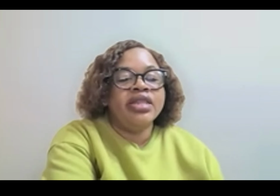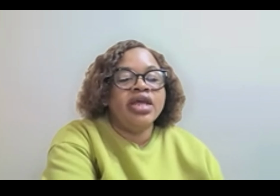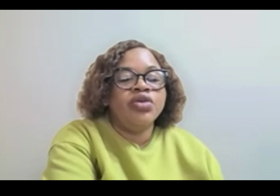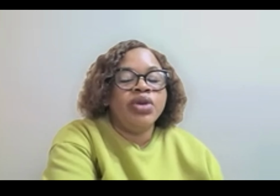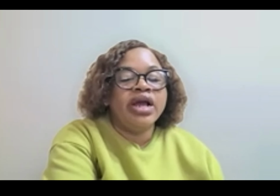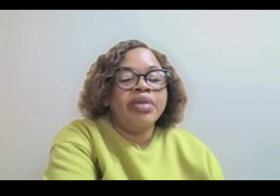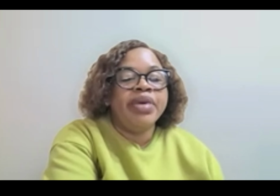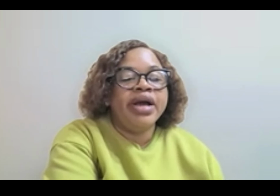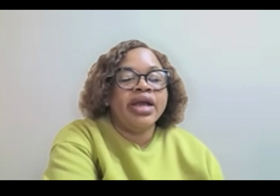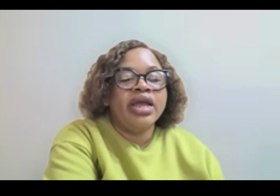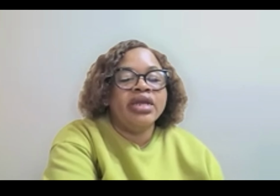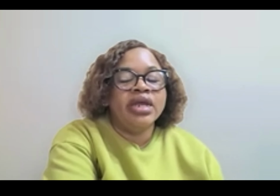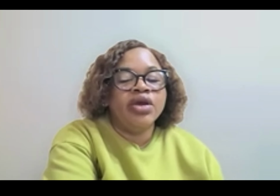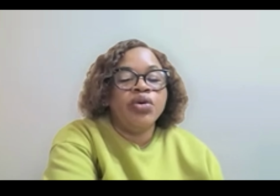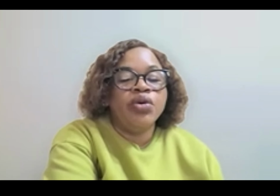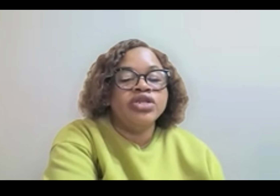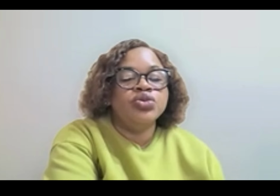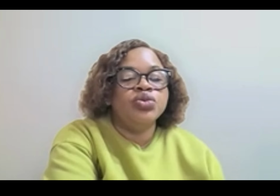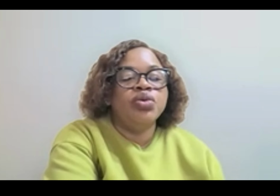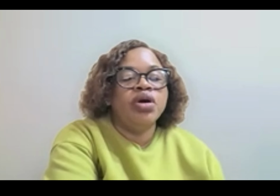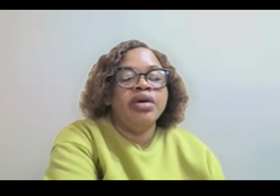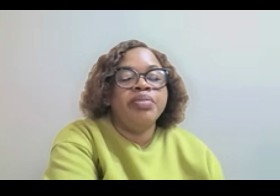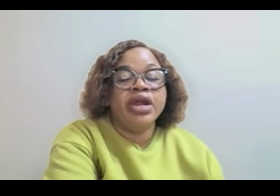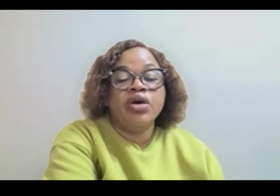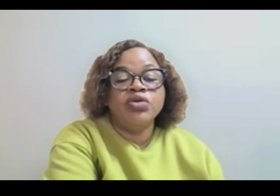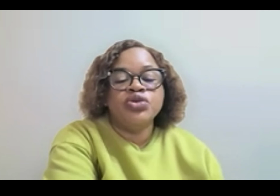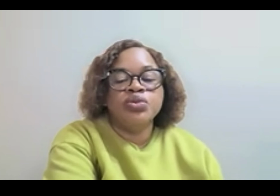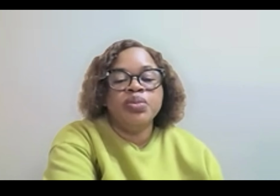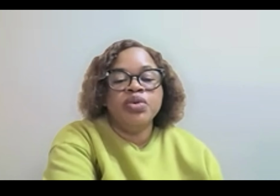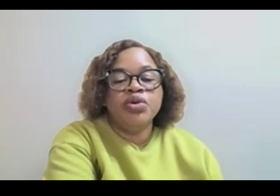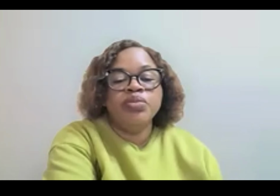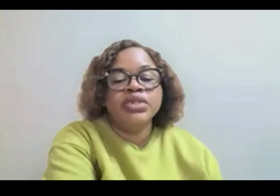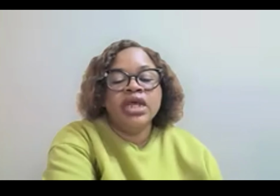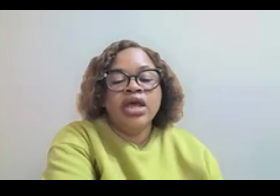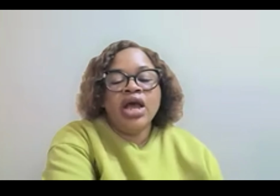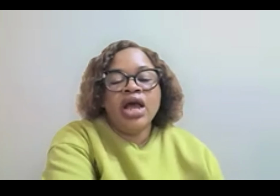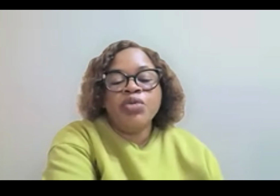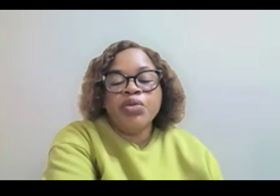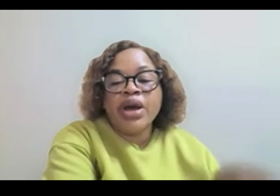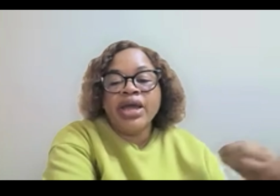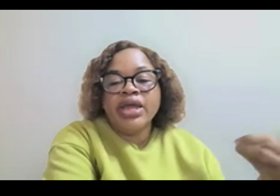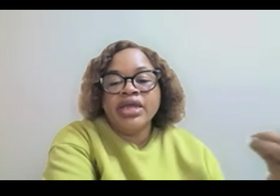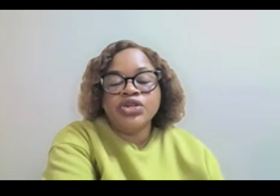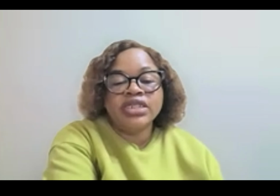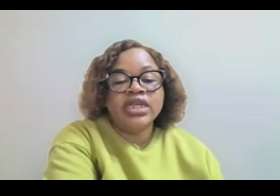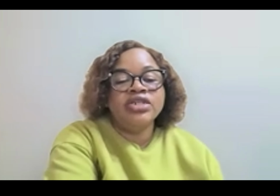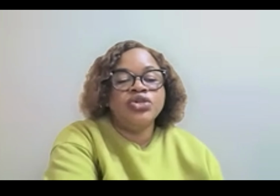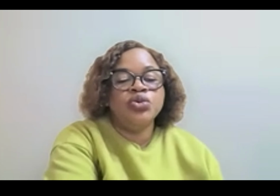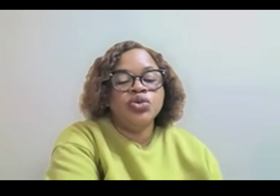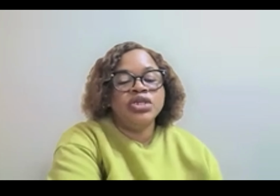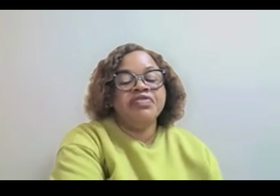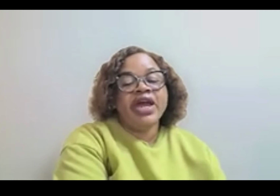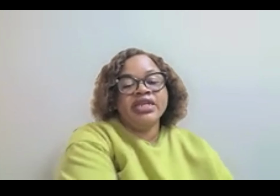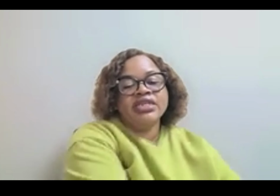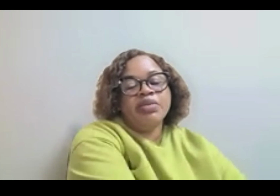break. And then we'll come back and go into breakout rooms. We were interested to divide the breakout